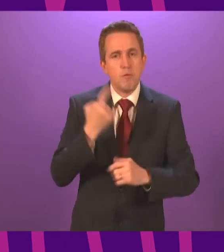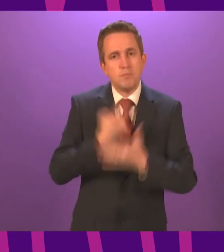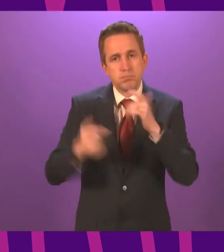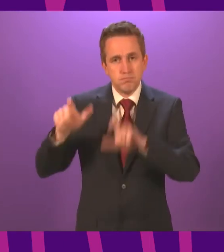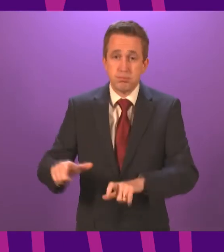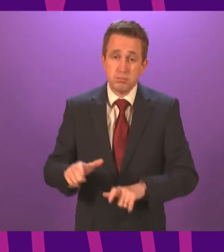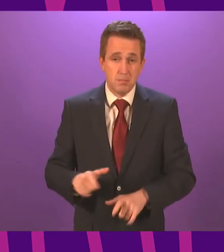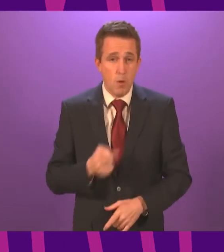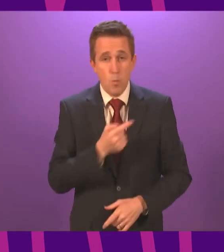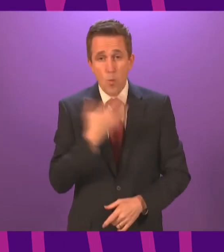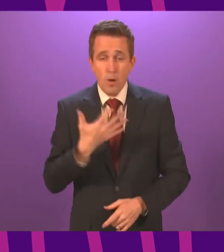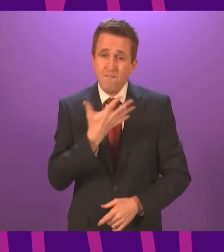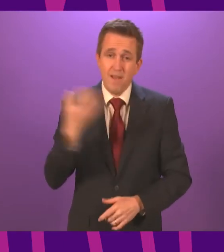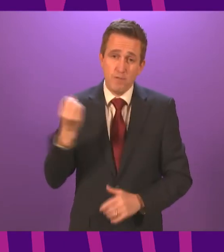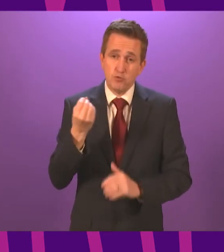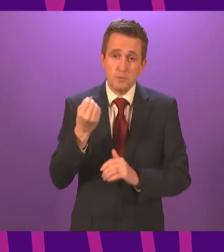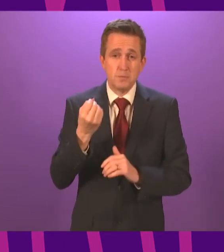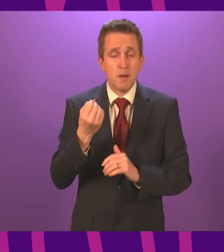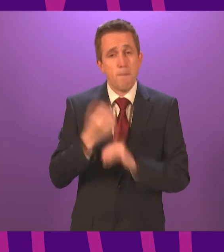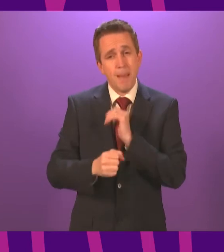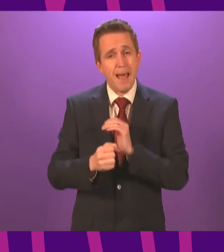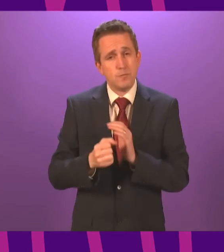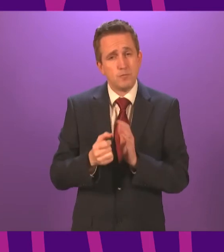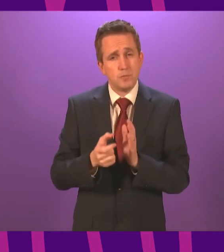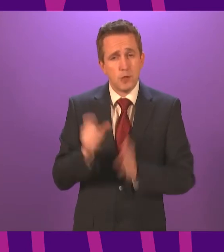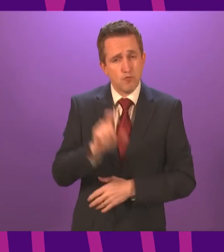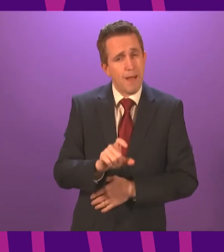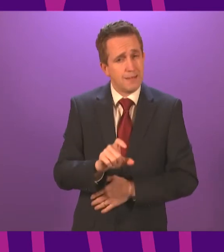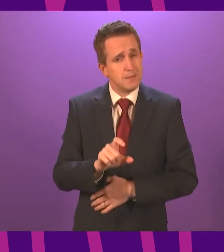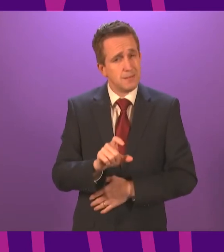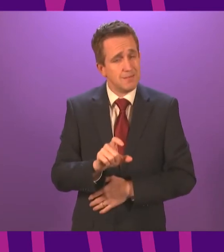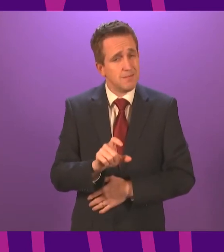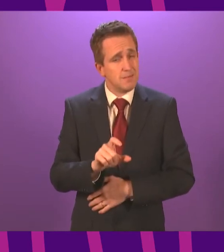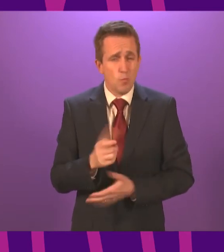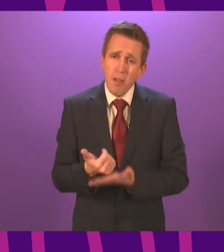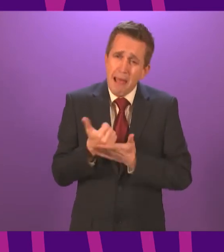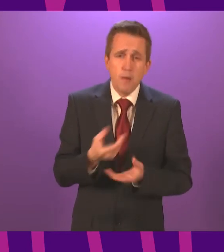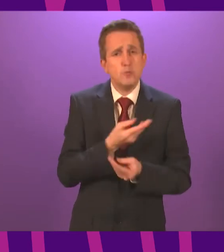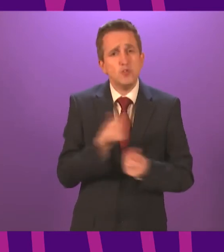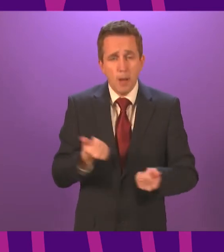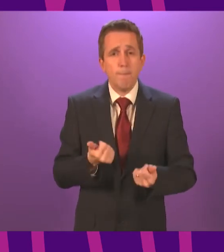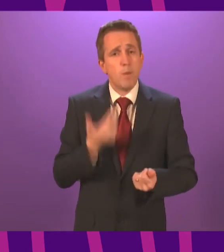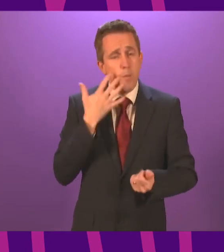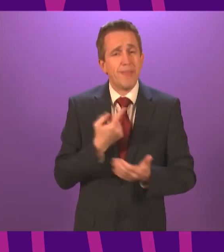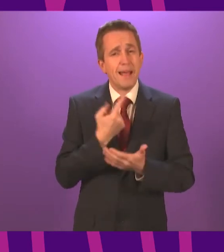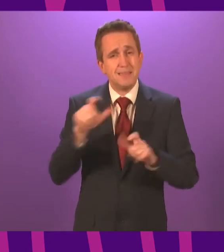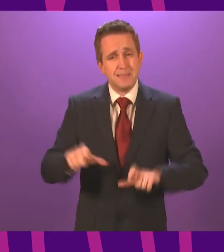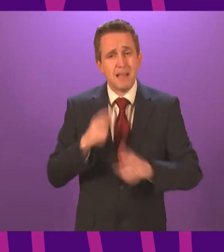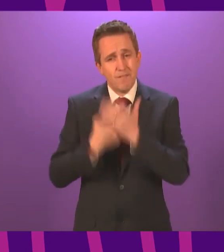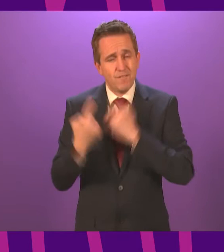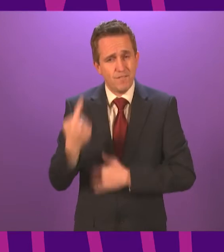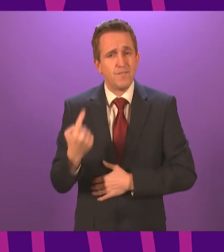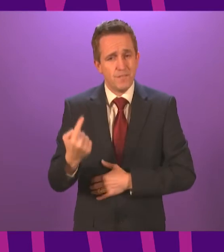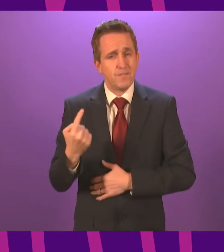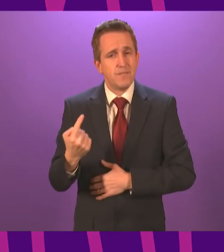one-off £500 grant available on a means-tested basis will no doubt help some people. But there will be many